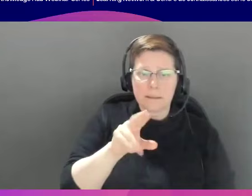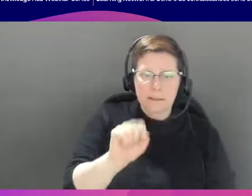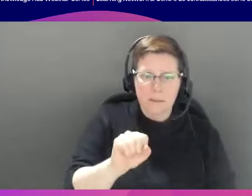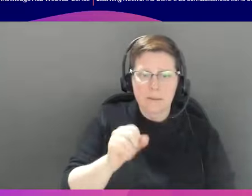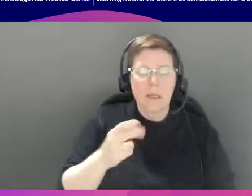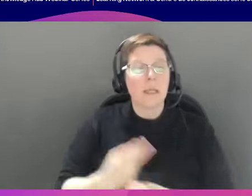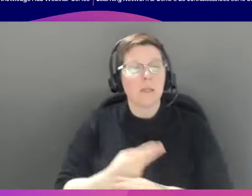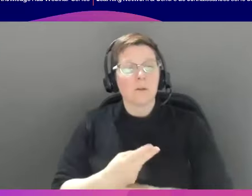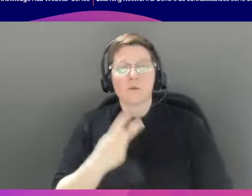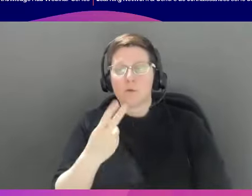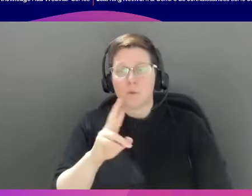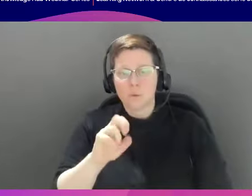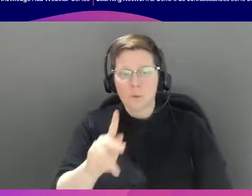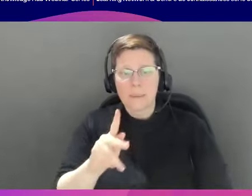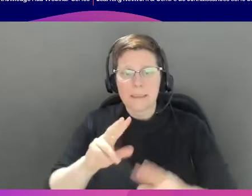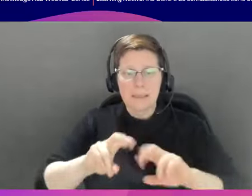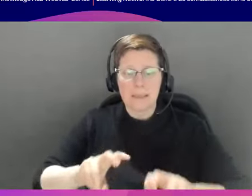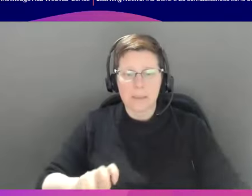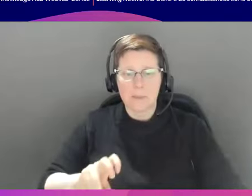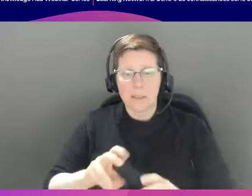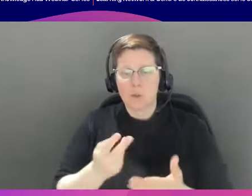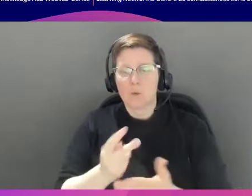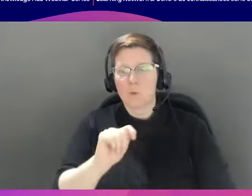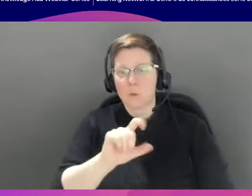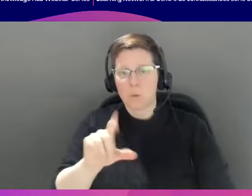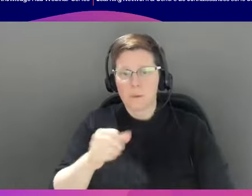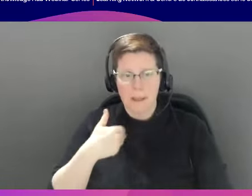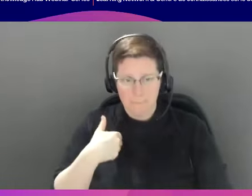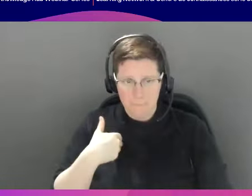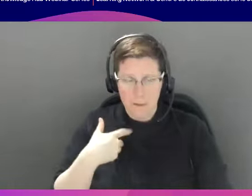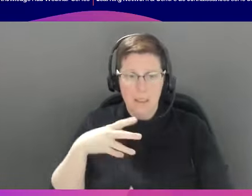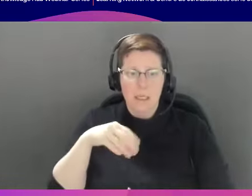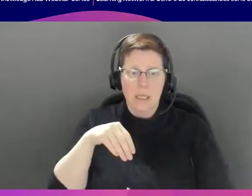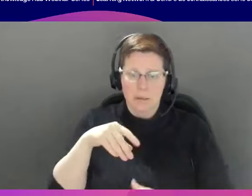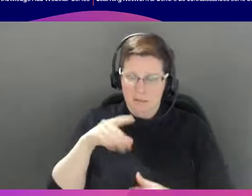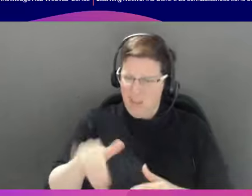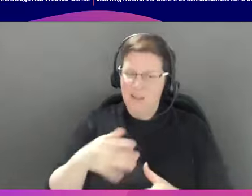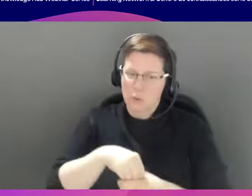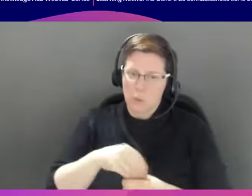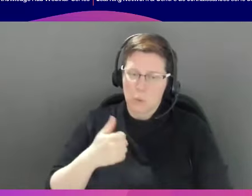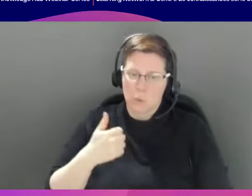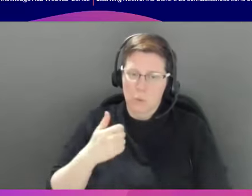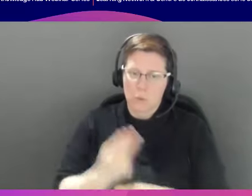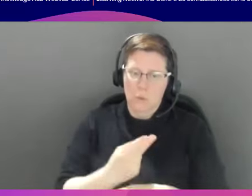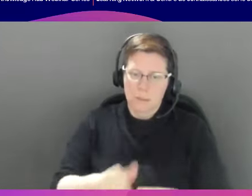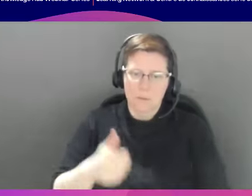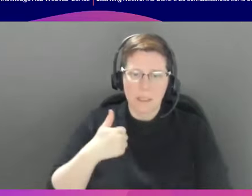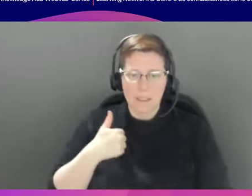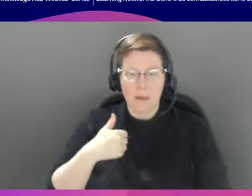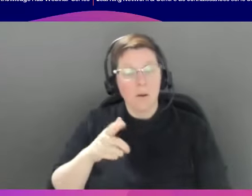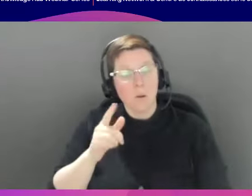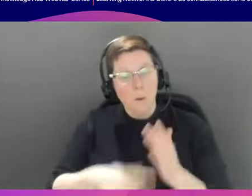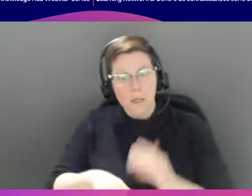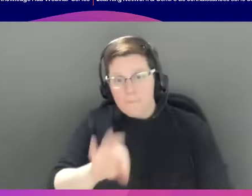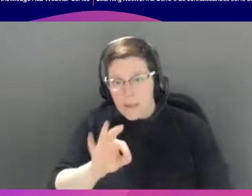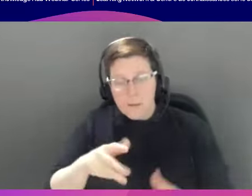assessment frameworks that are used in various law enforcement bodies, including used in Canada. And so what I found is